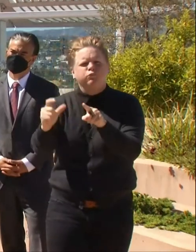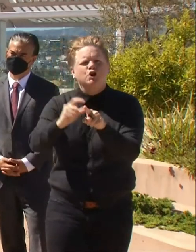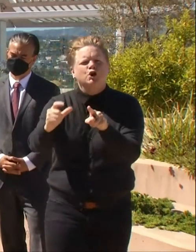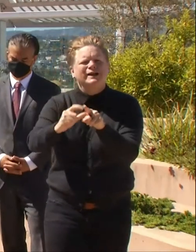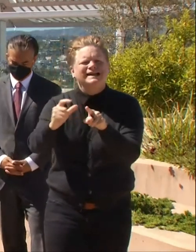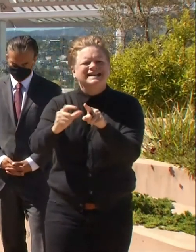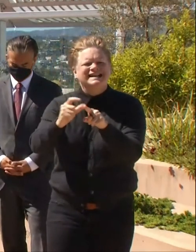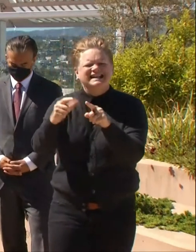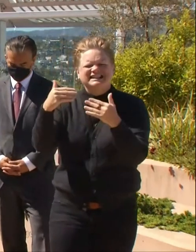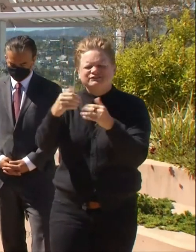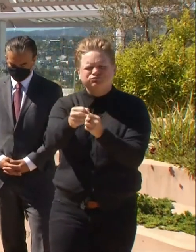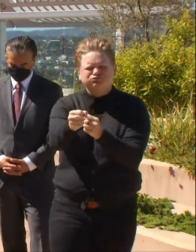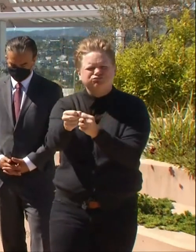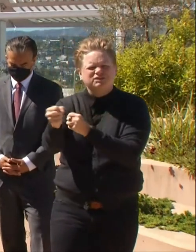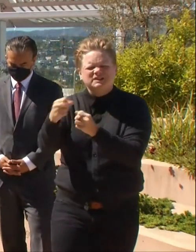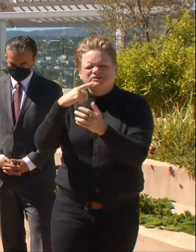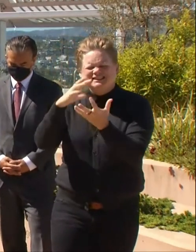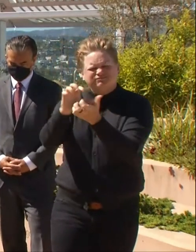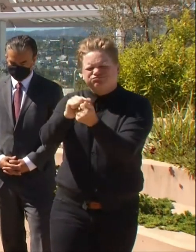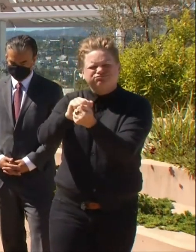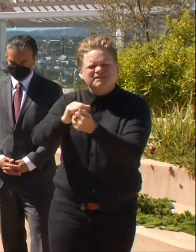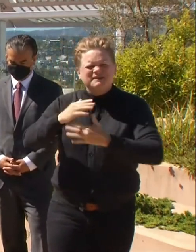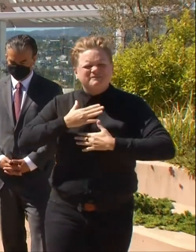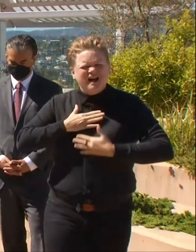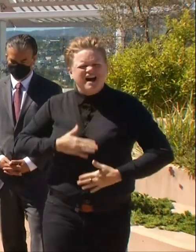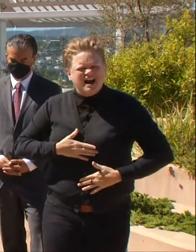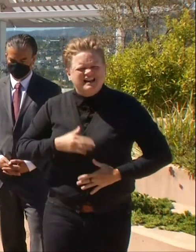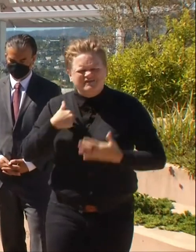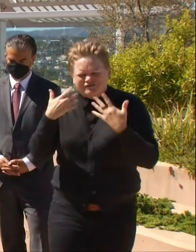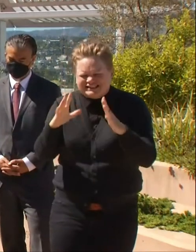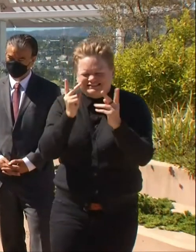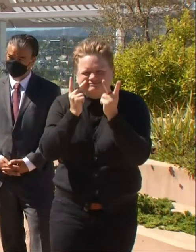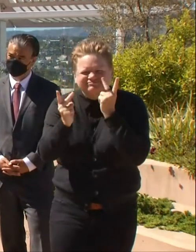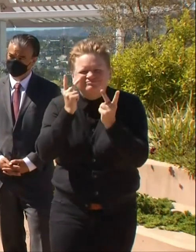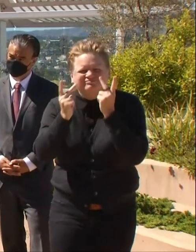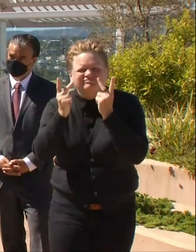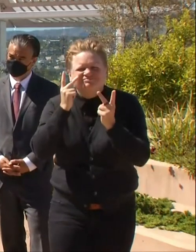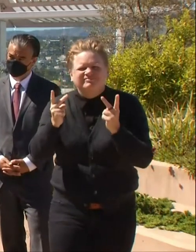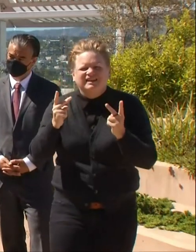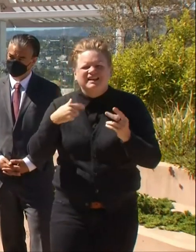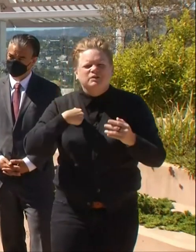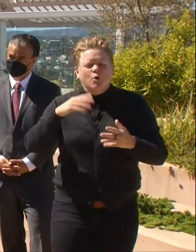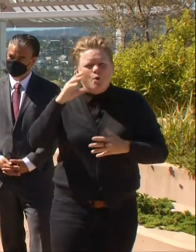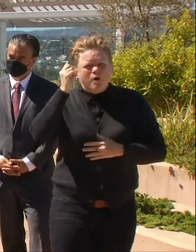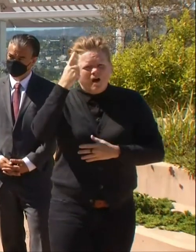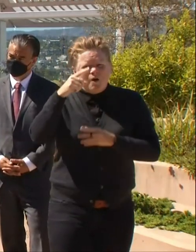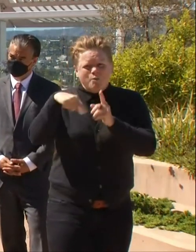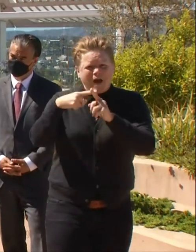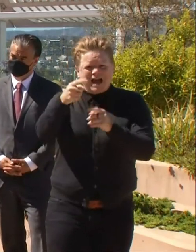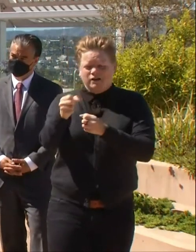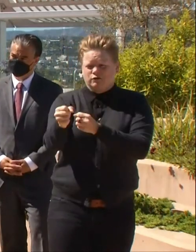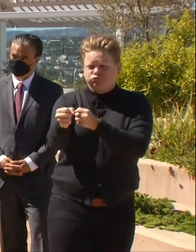is if a bomb went off in the tissues of the patient, traveling at